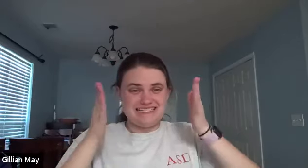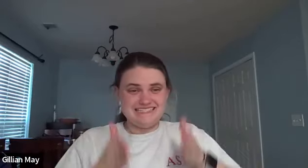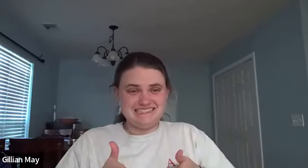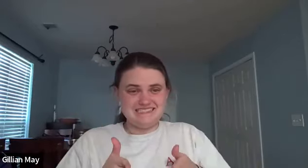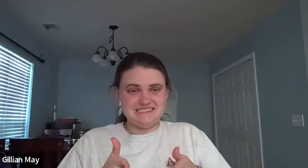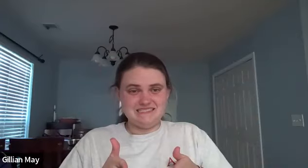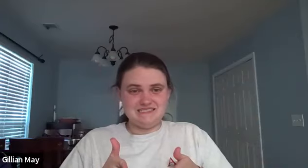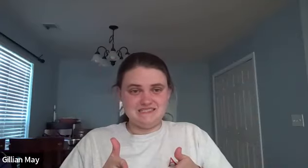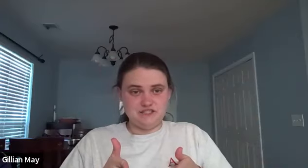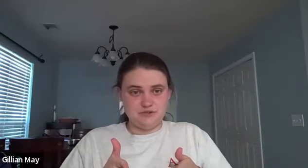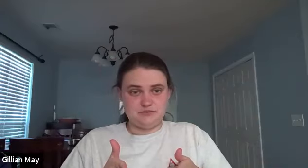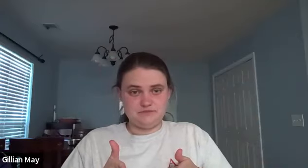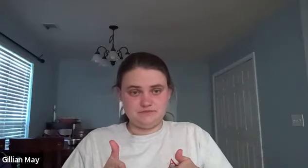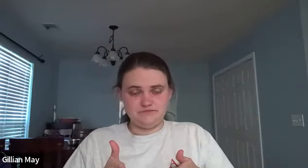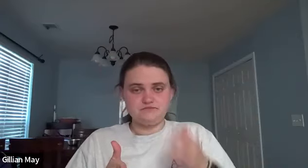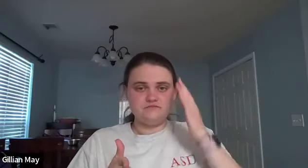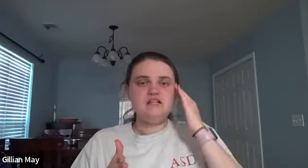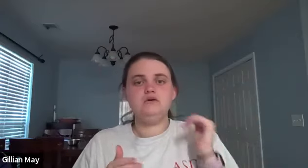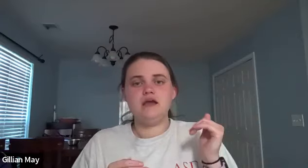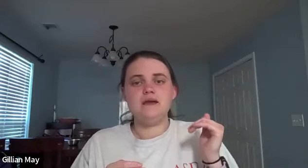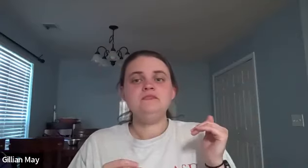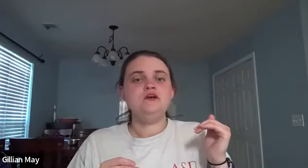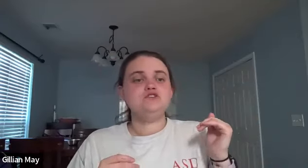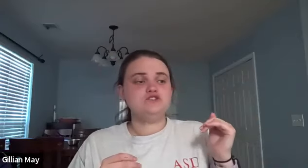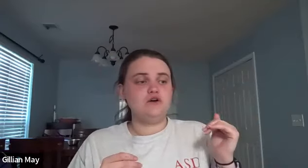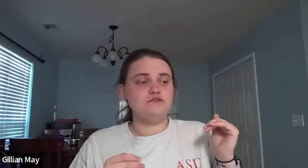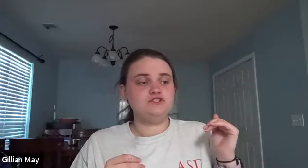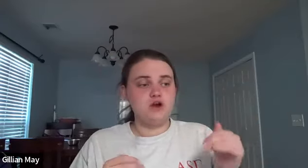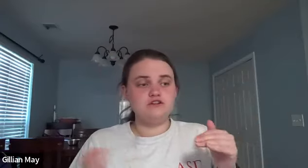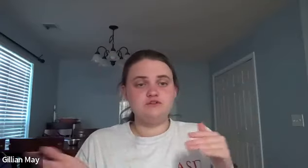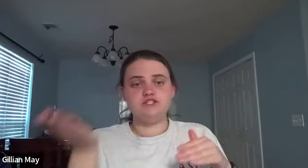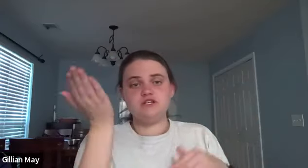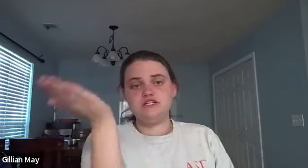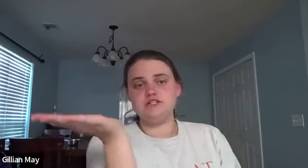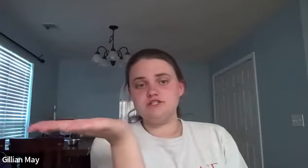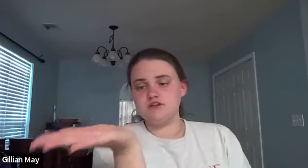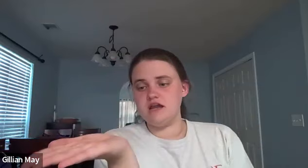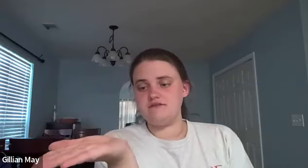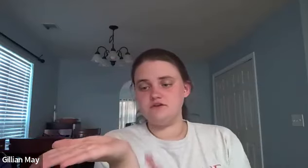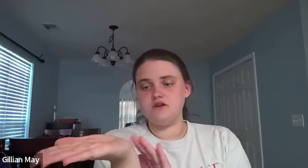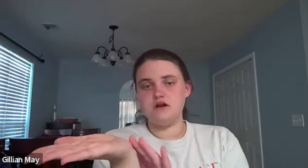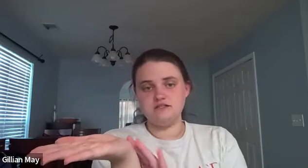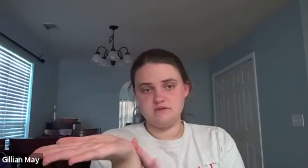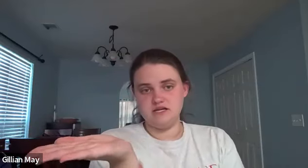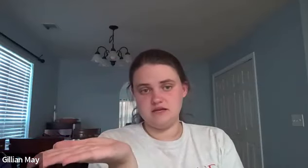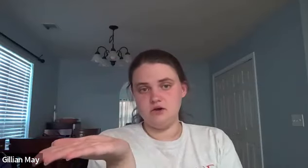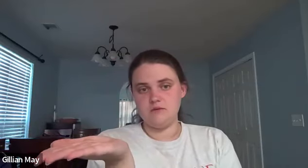person to. Okay, so for doctor, what you're going to do is you're going to have your non-dominant hand palm